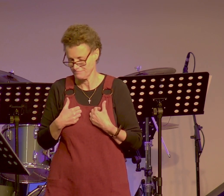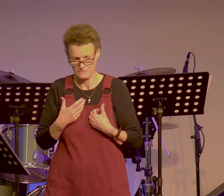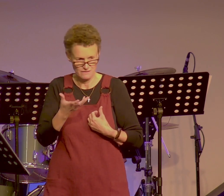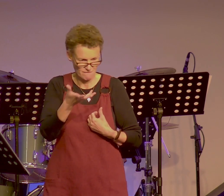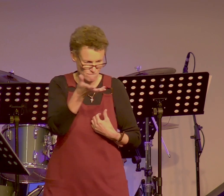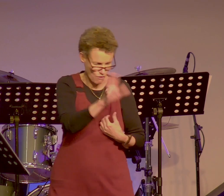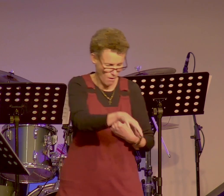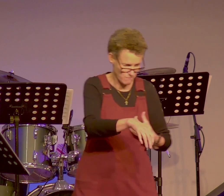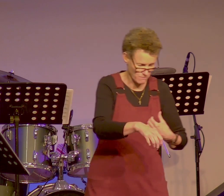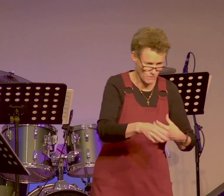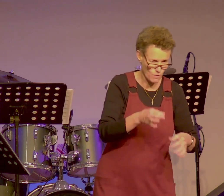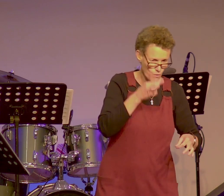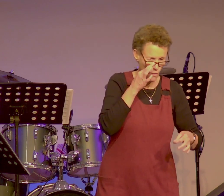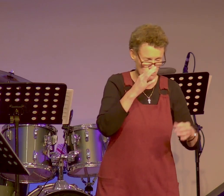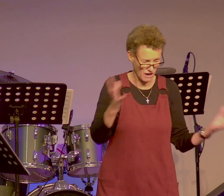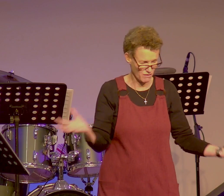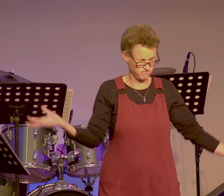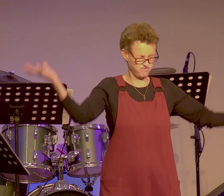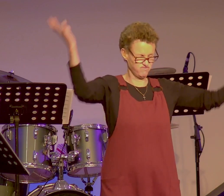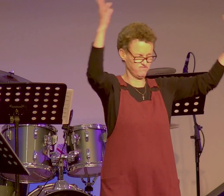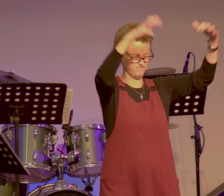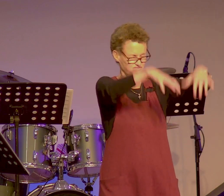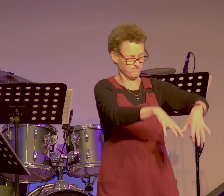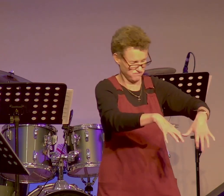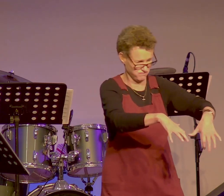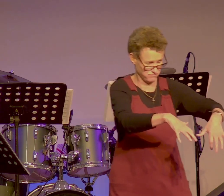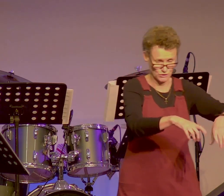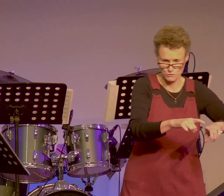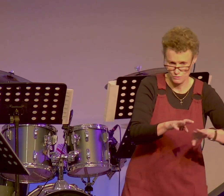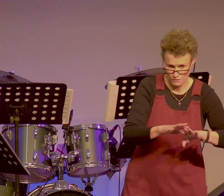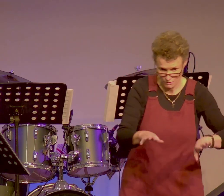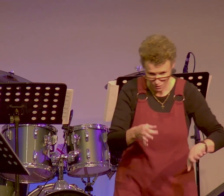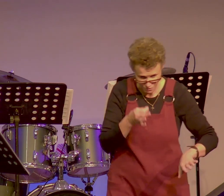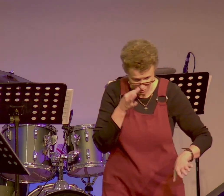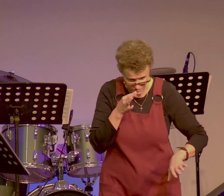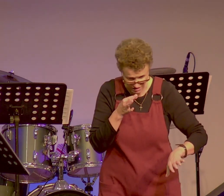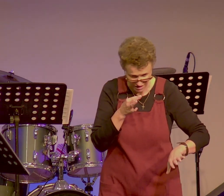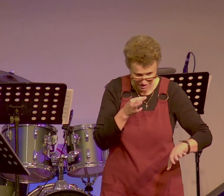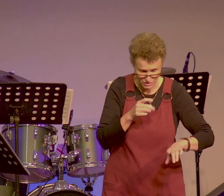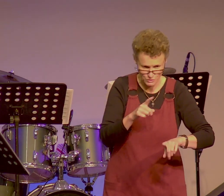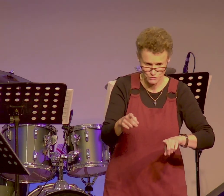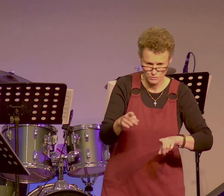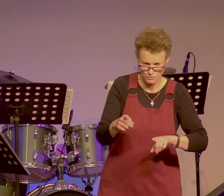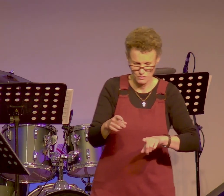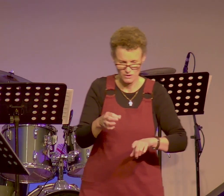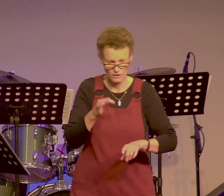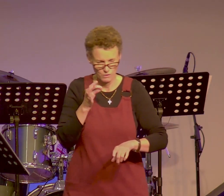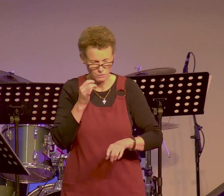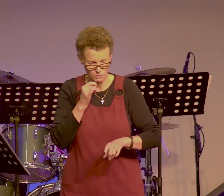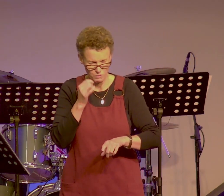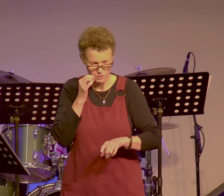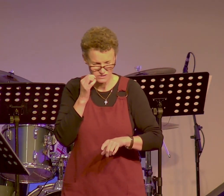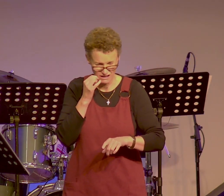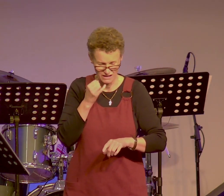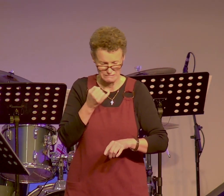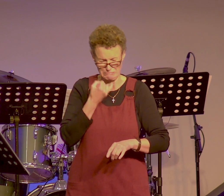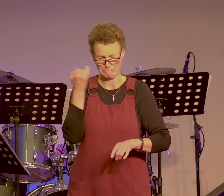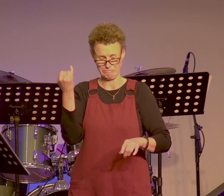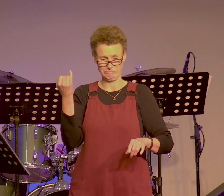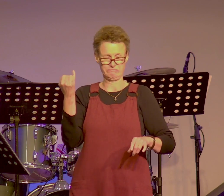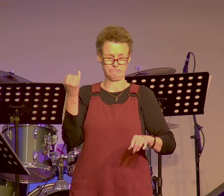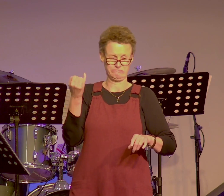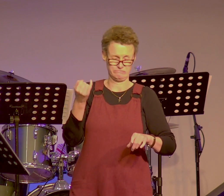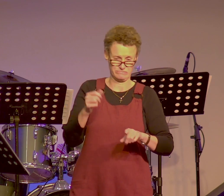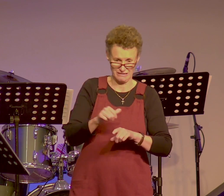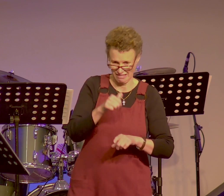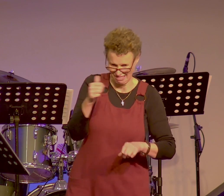It's really interesting from the water where they've gone to where the water was bitter and